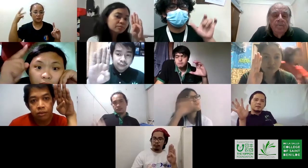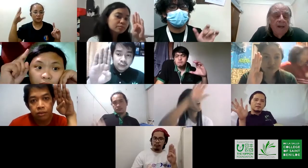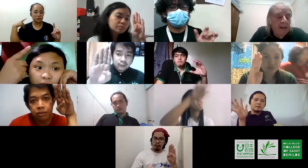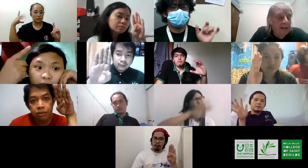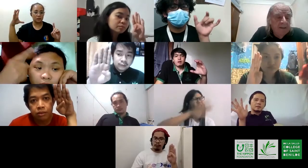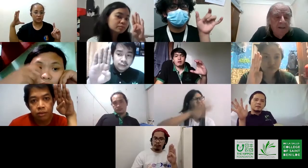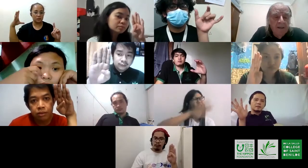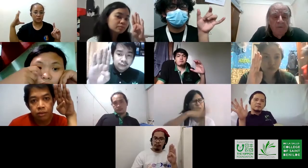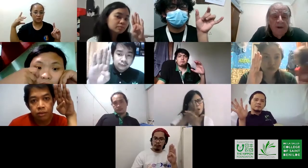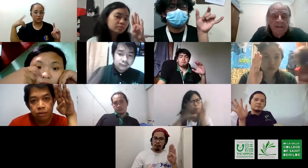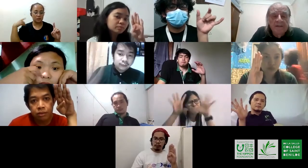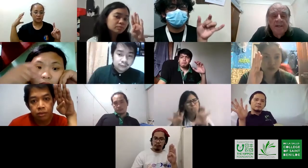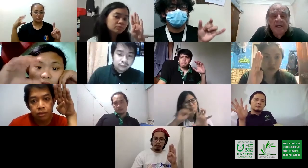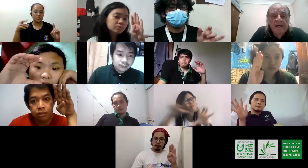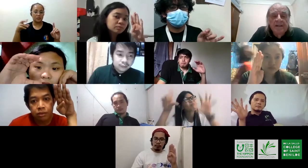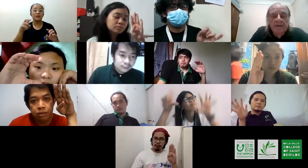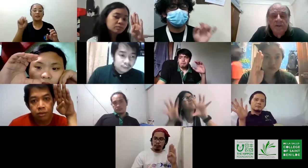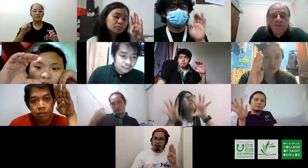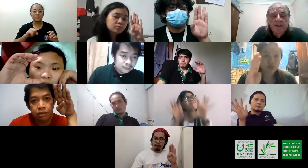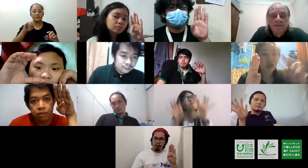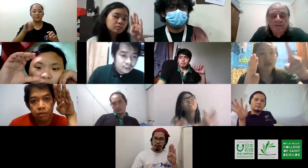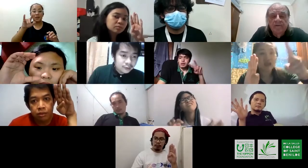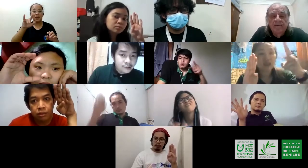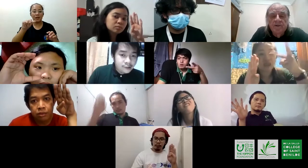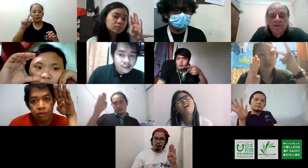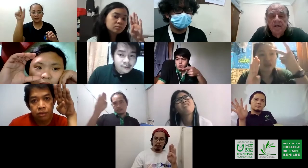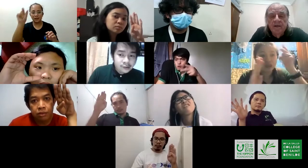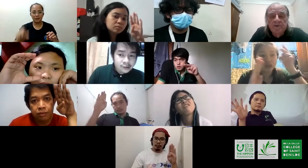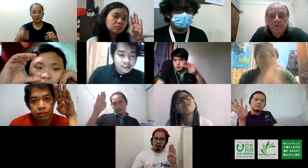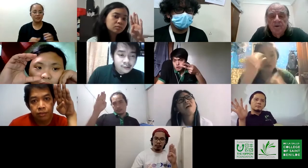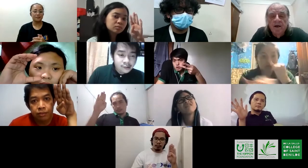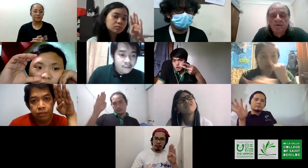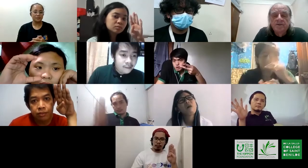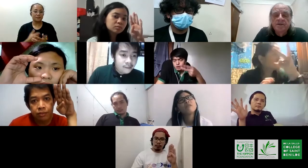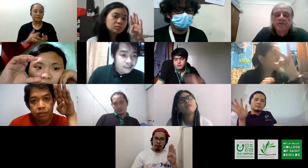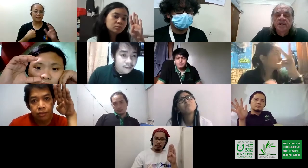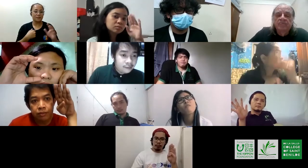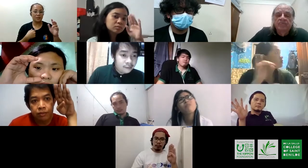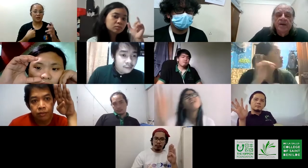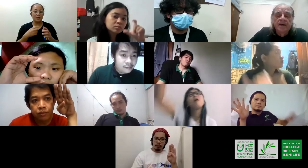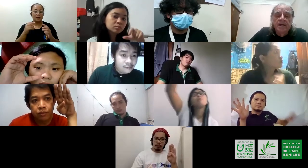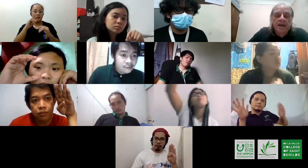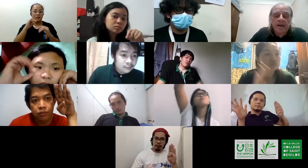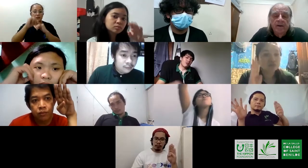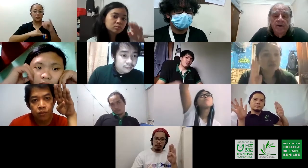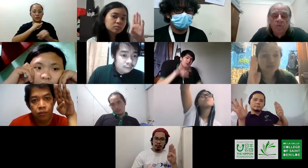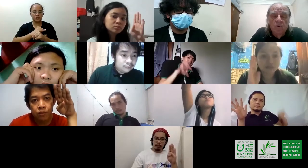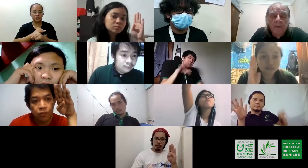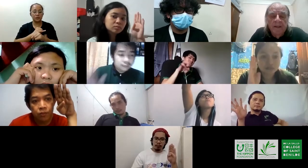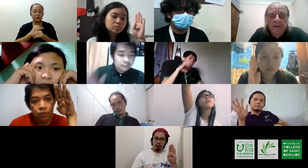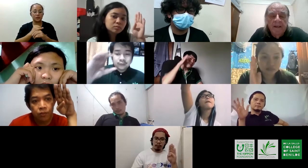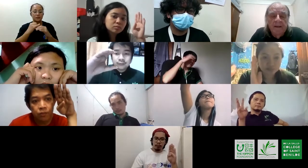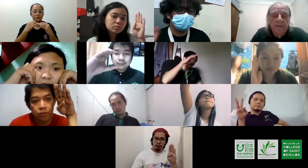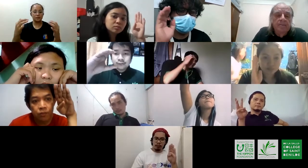Milan, Italy, correct. Number 6, the first International Congress of the Deaf met in A, Rome, Italy, B,